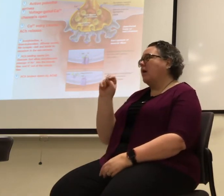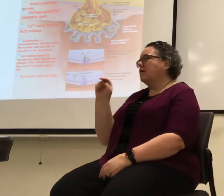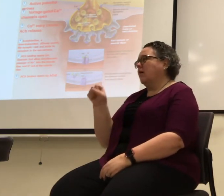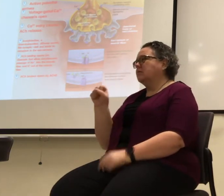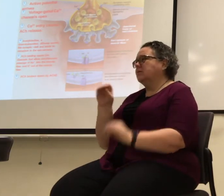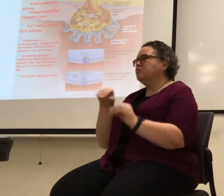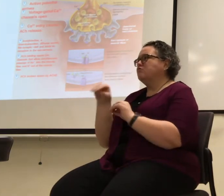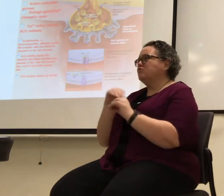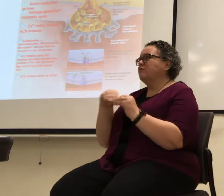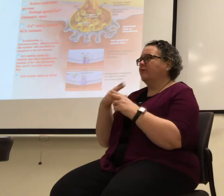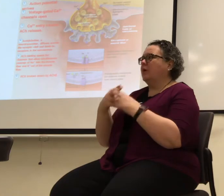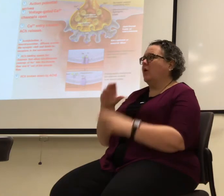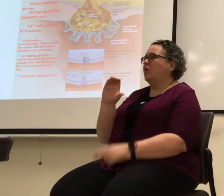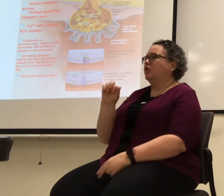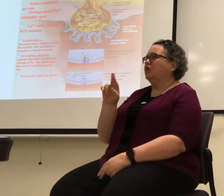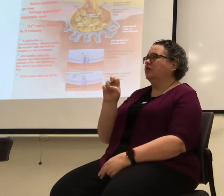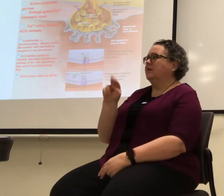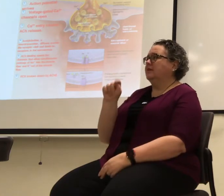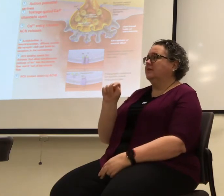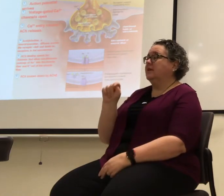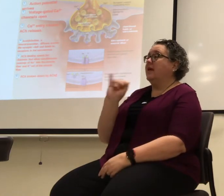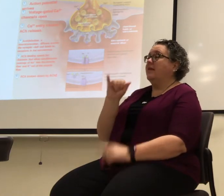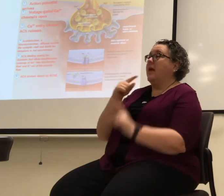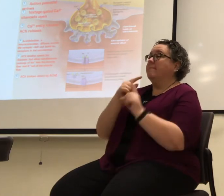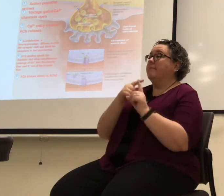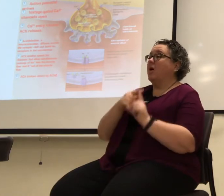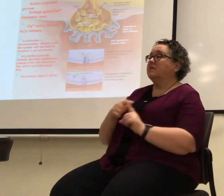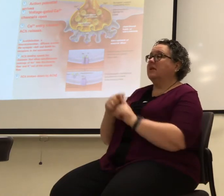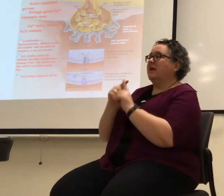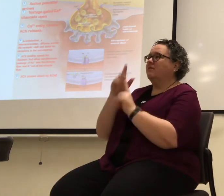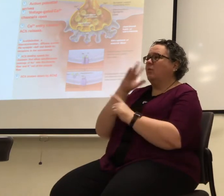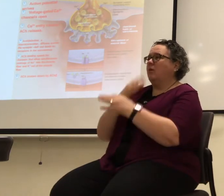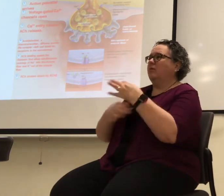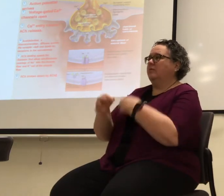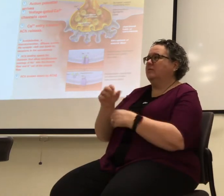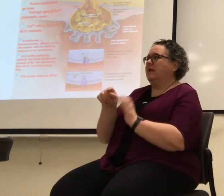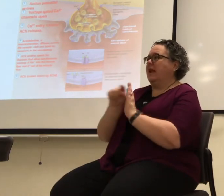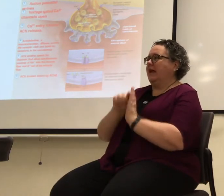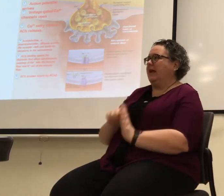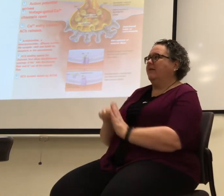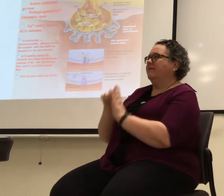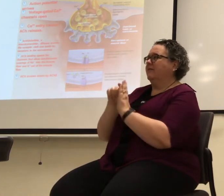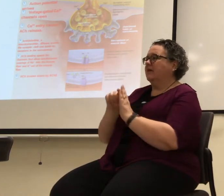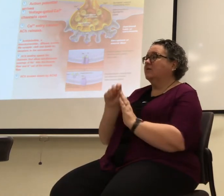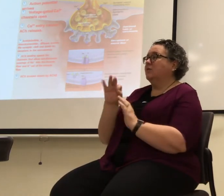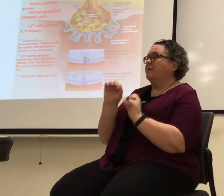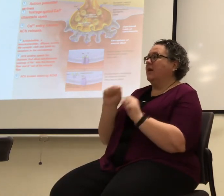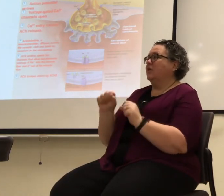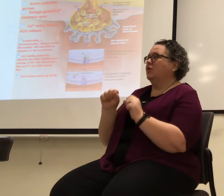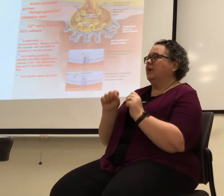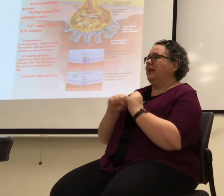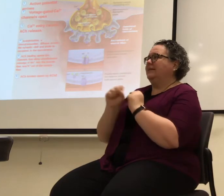It's a current. And these positive charges will displace the negative charges, so it's like, if I could extend this.